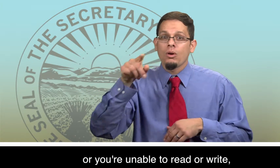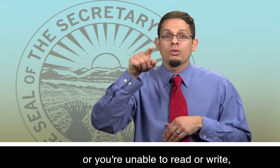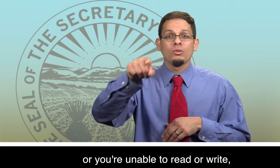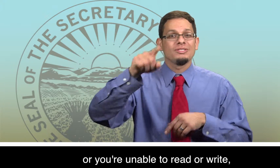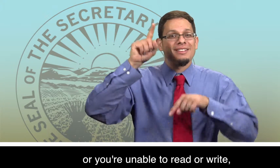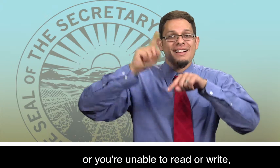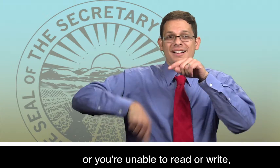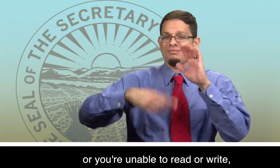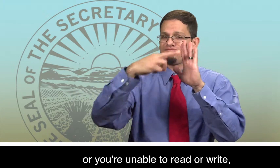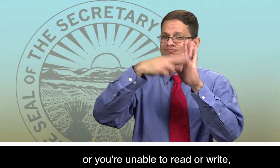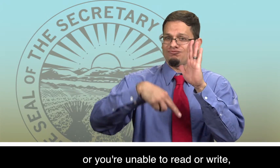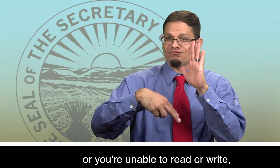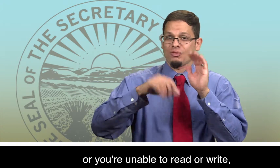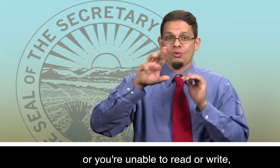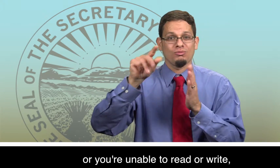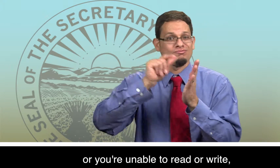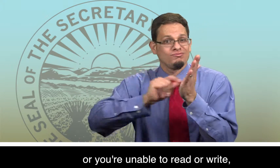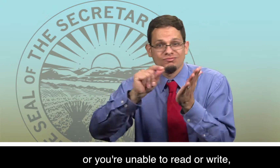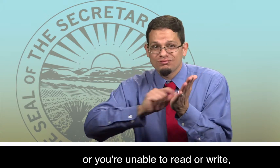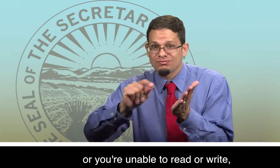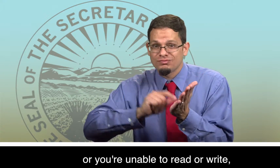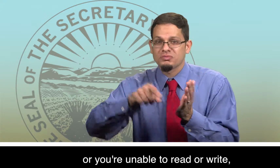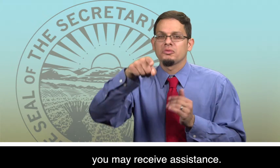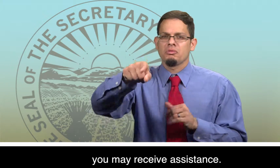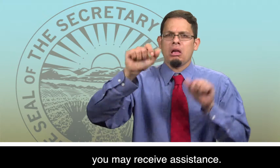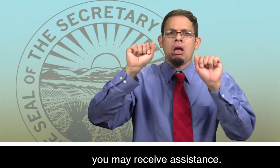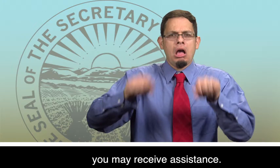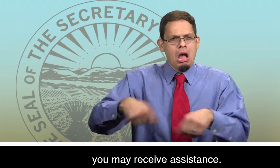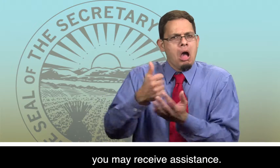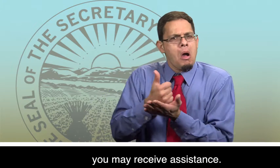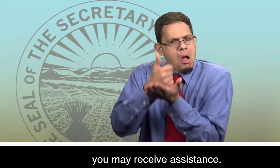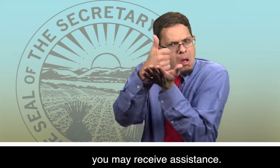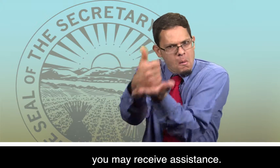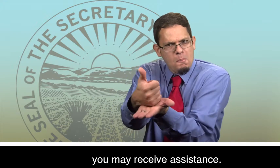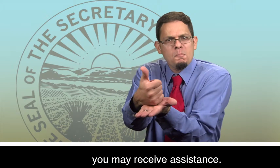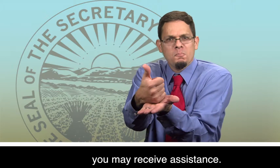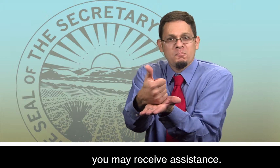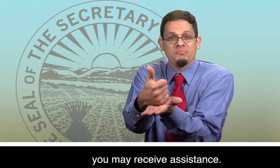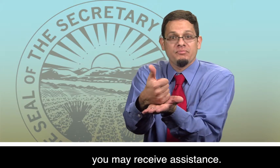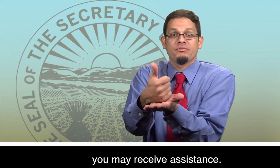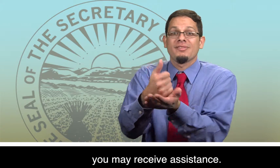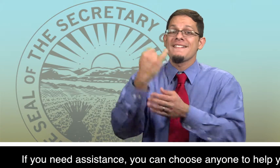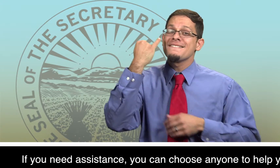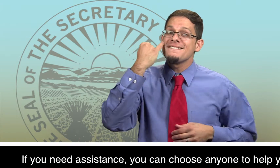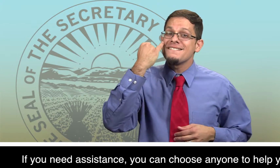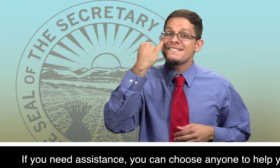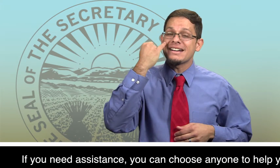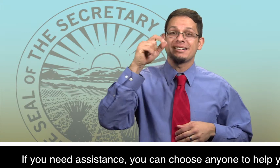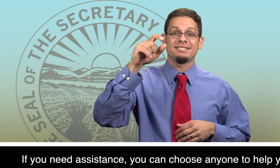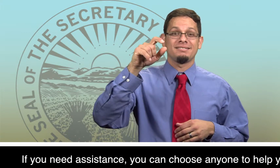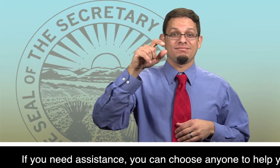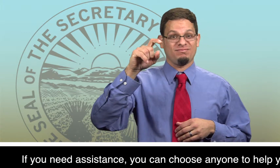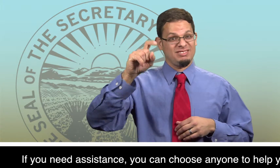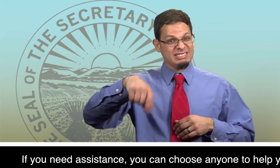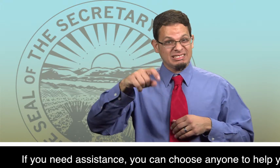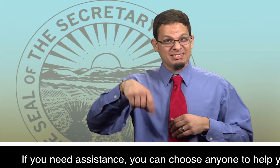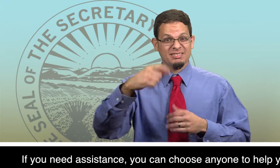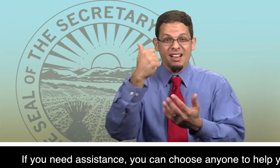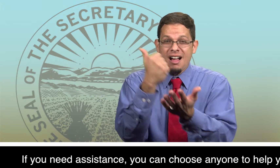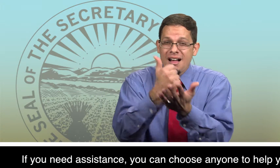or you're unable to read or write, you may receive assistance. If you need assistance, you can choose